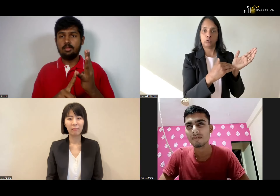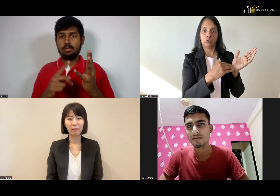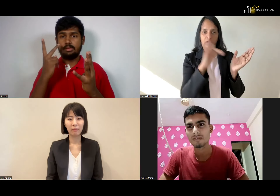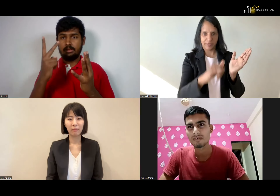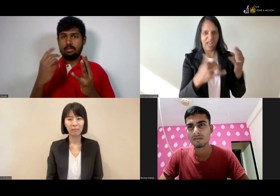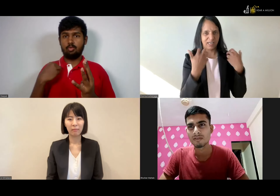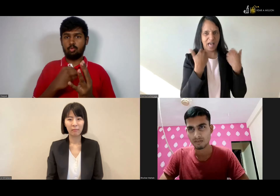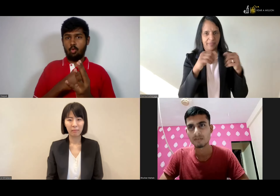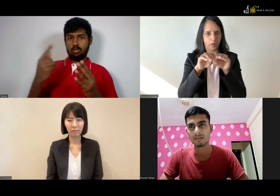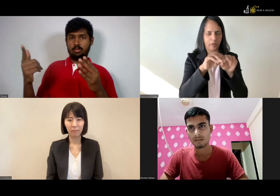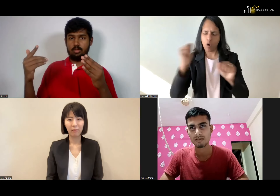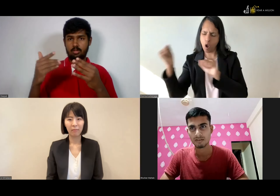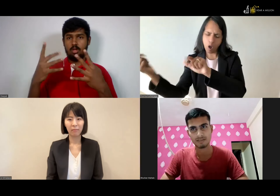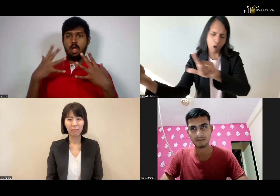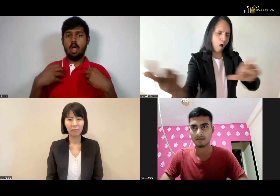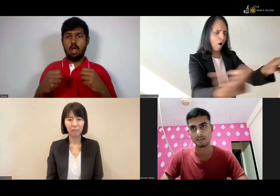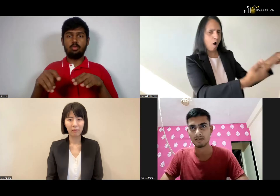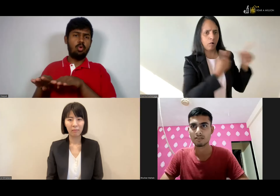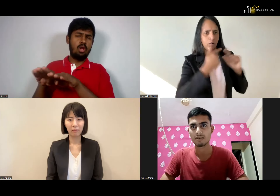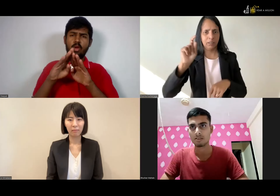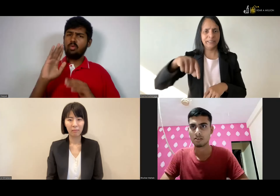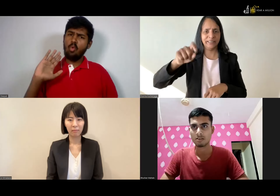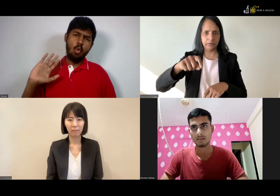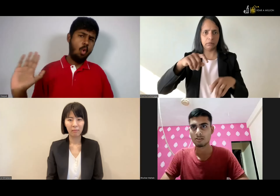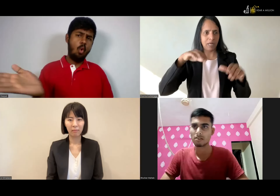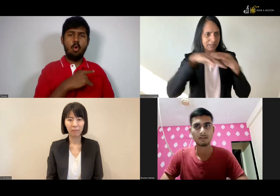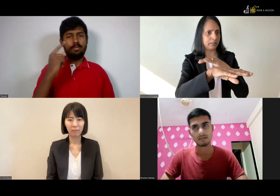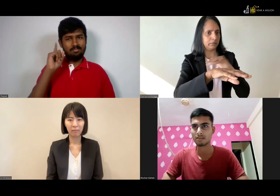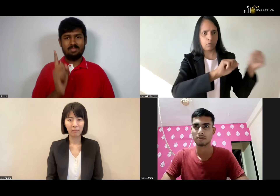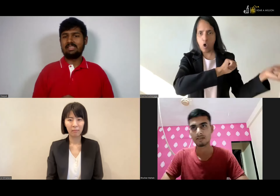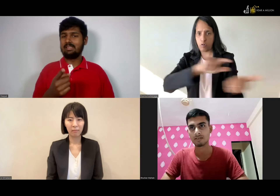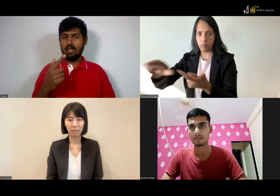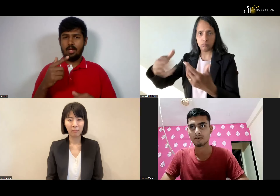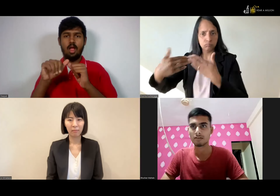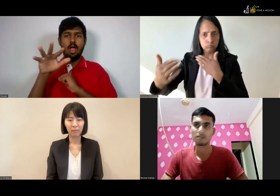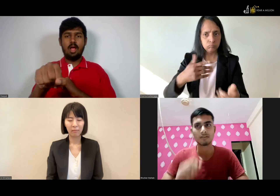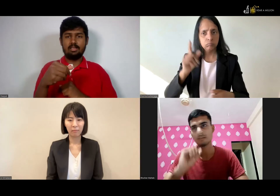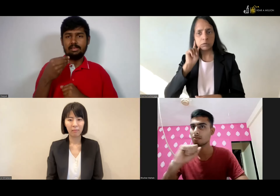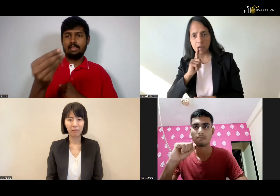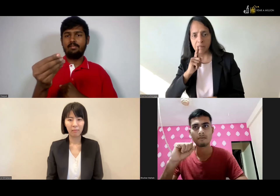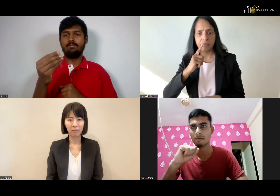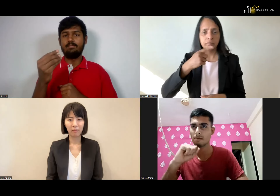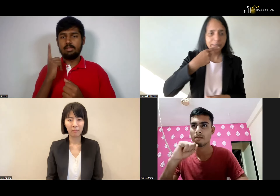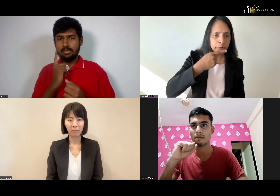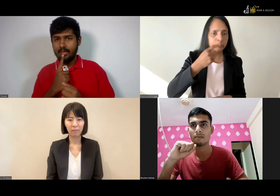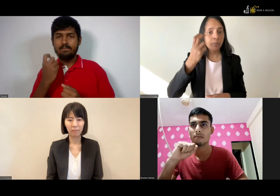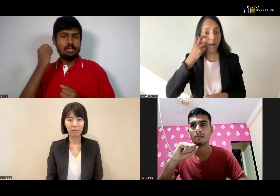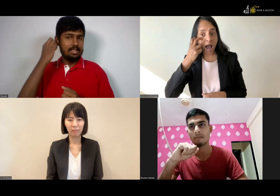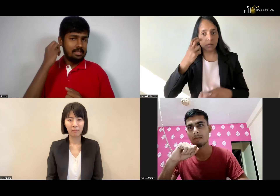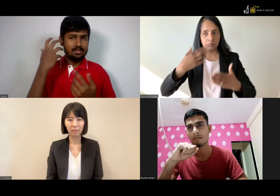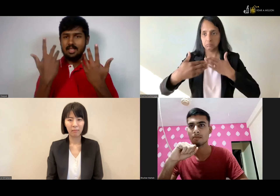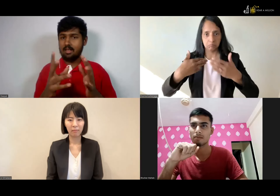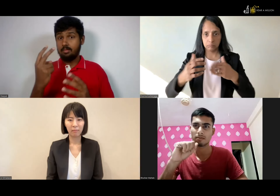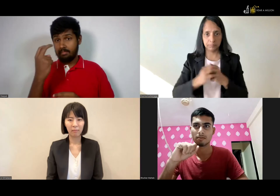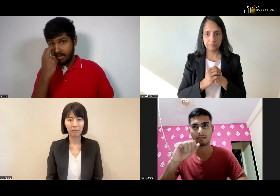medication or drinking water, right? So in everything we need to have a equity, right? We need to get the